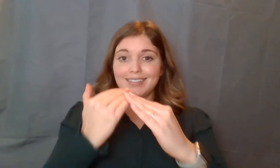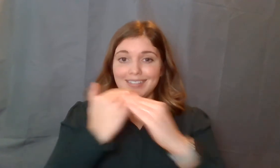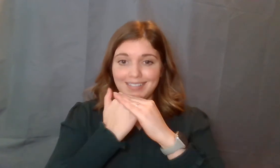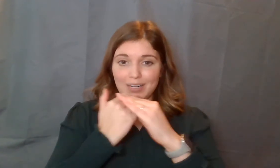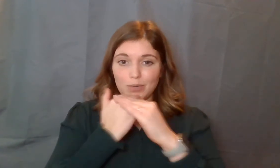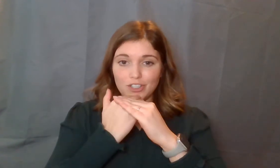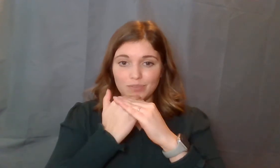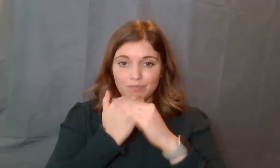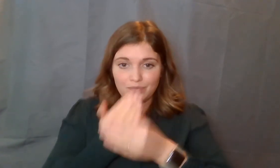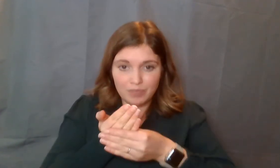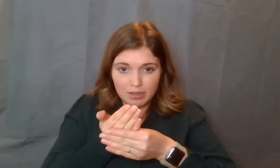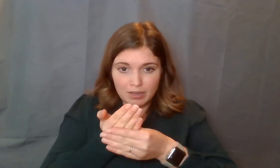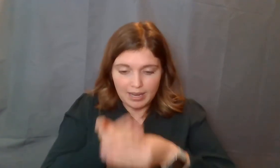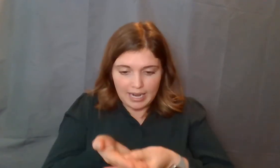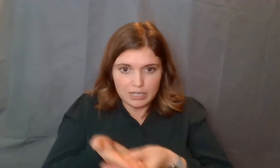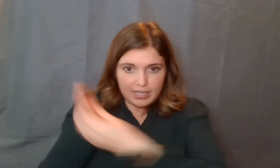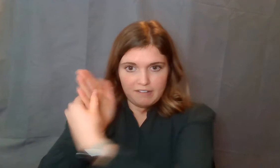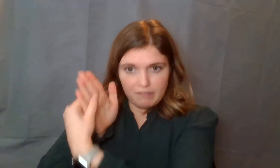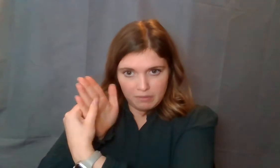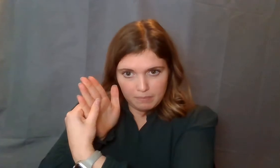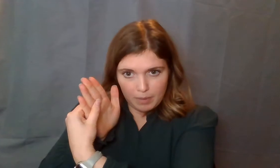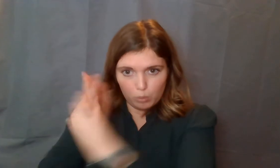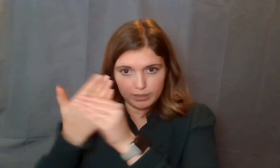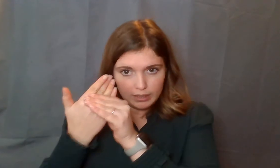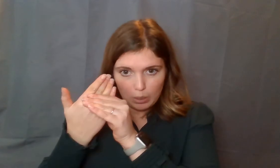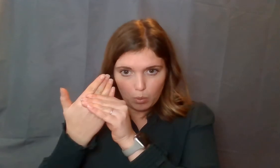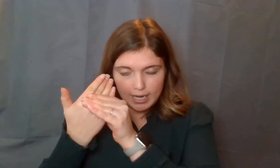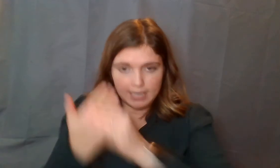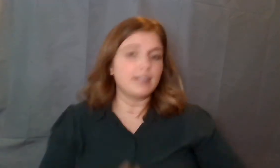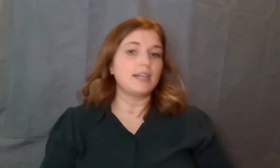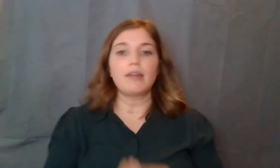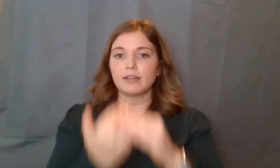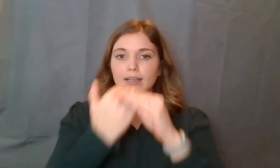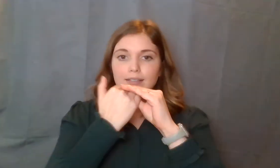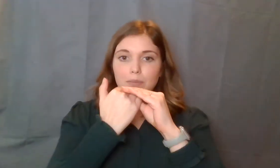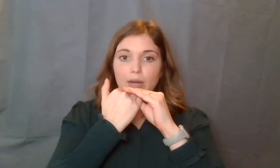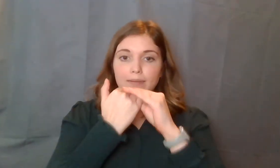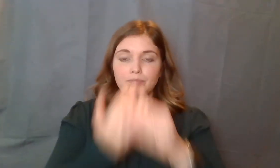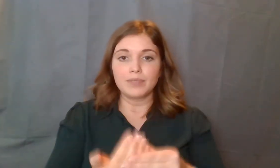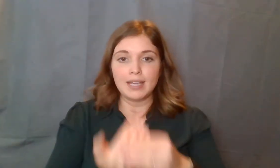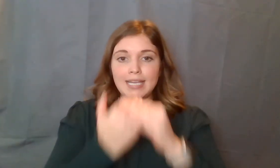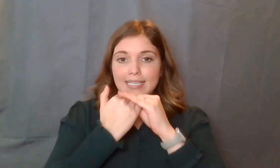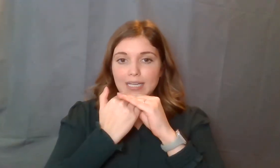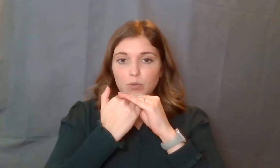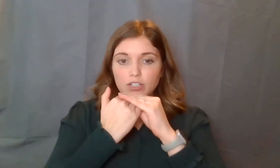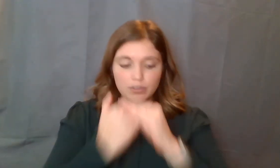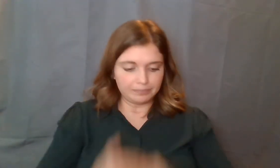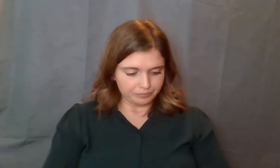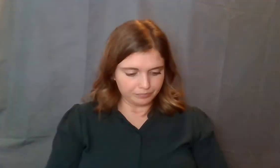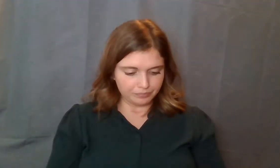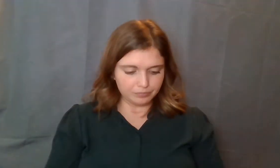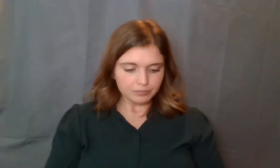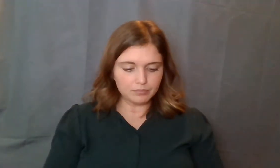is sandwich. I kind of just have, I'm holding like one hand in the other like it's the bread. Sandwich.